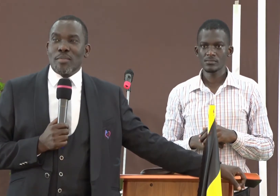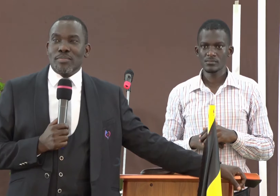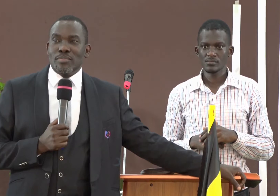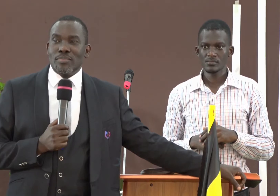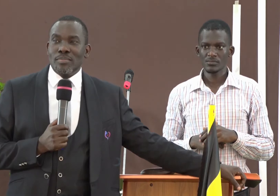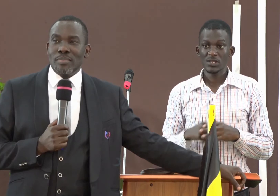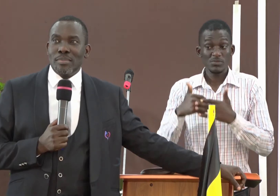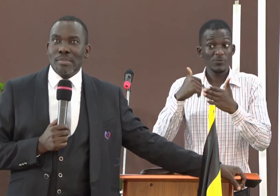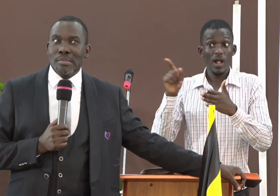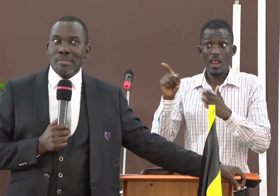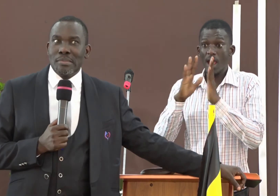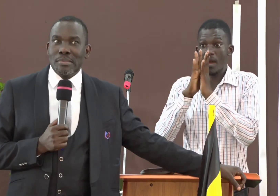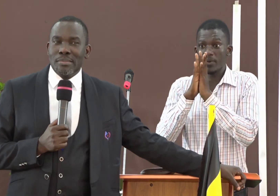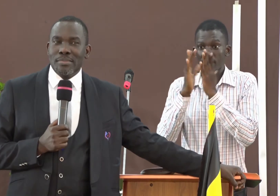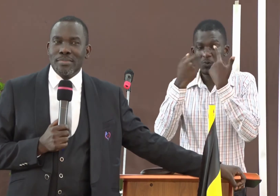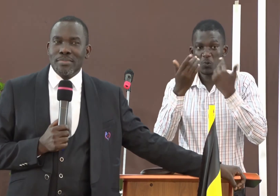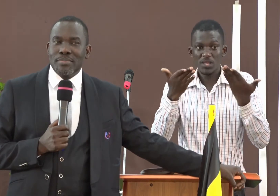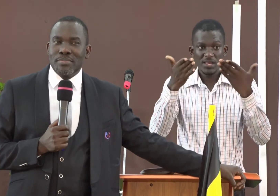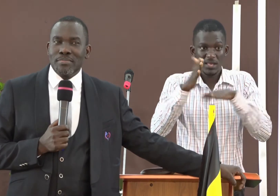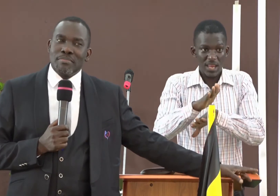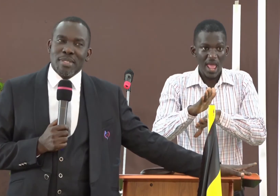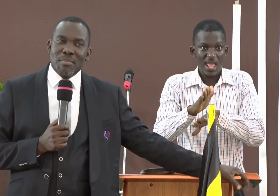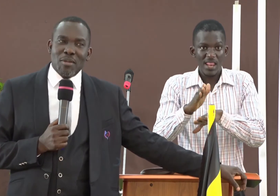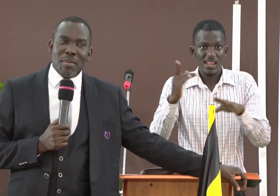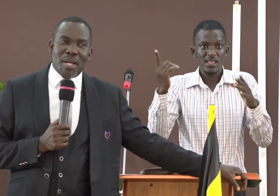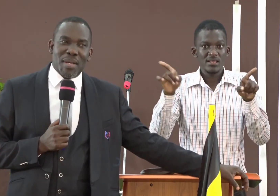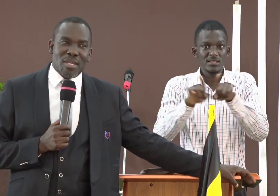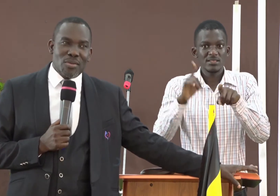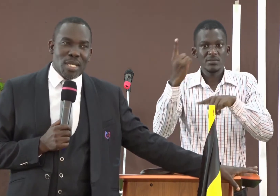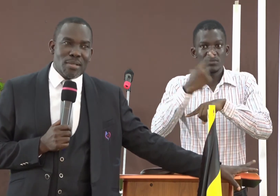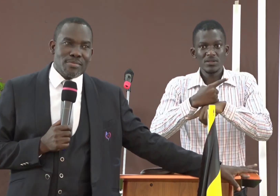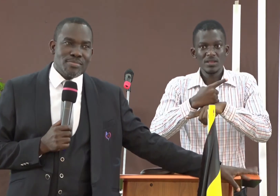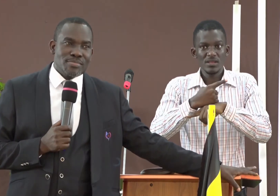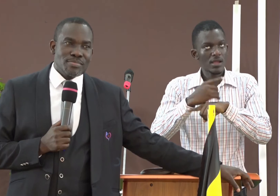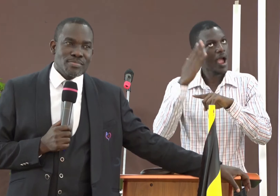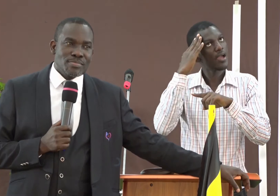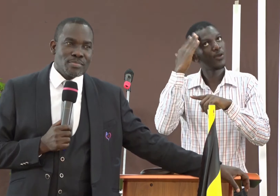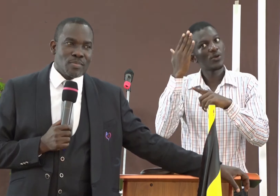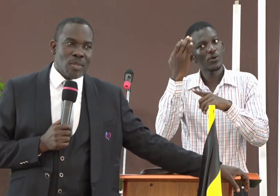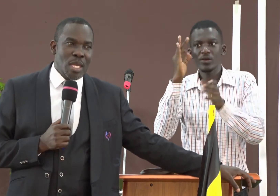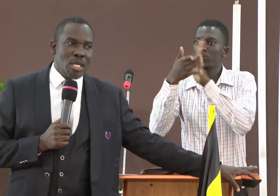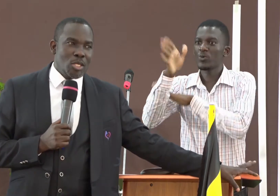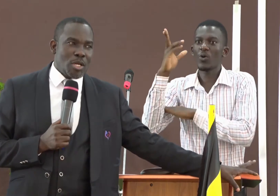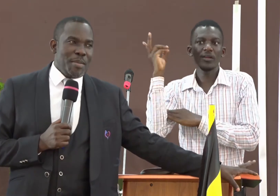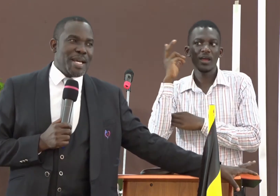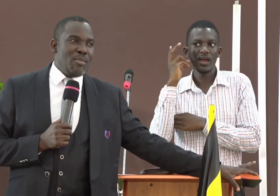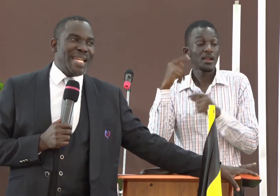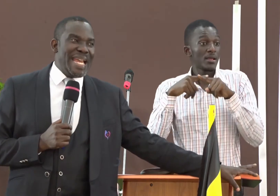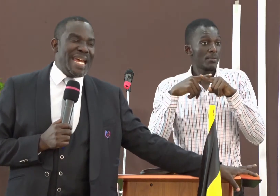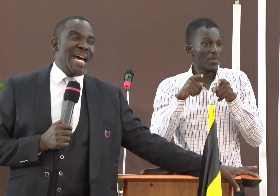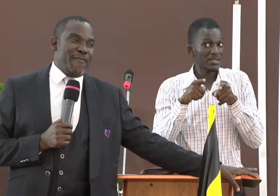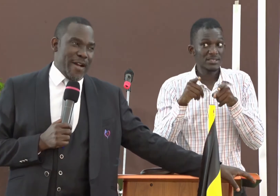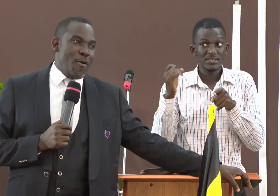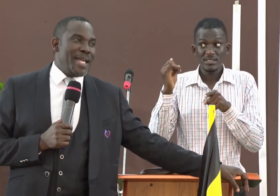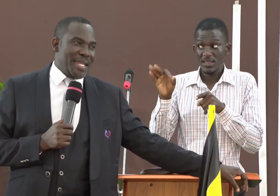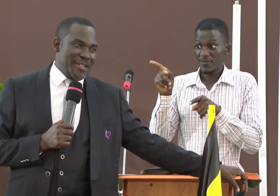tufireko wamu. She had ever prayed that we would die the same day. Simanyo ba mukama yajiulira. I don't know whether God heard that. Chokame